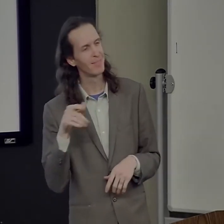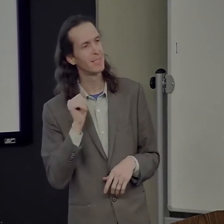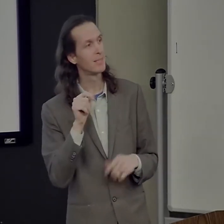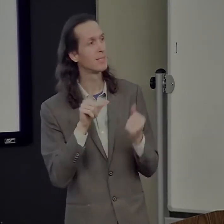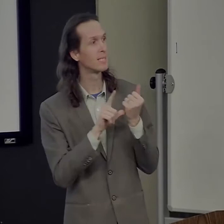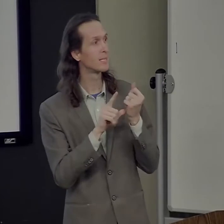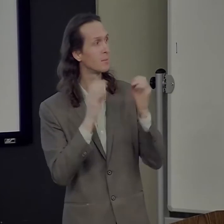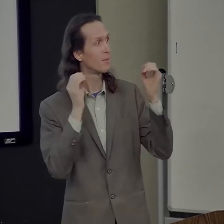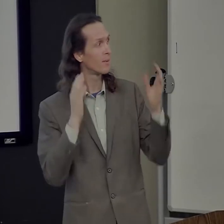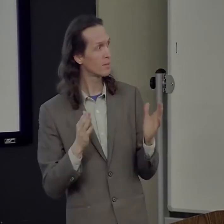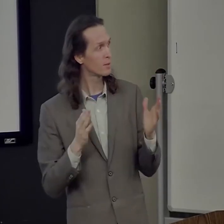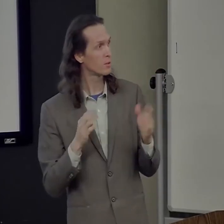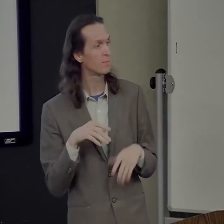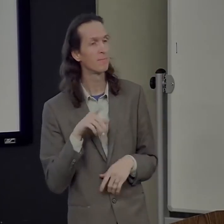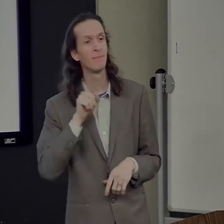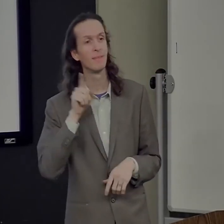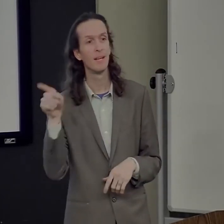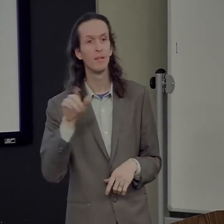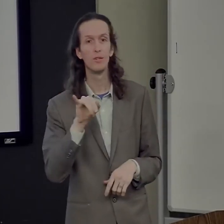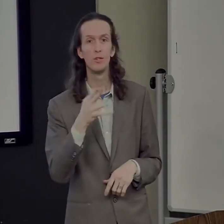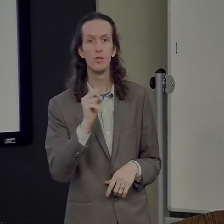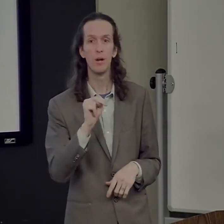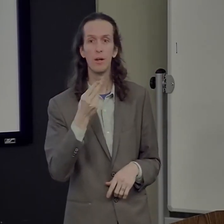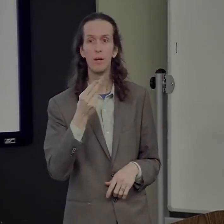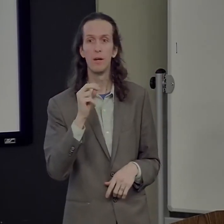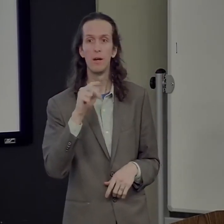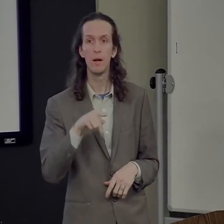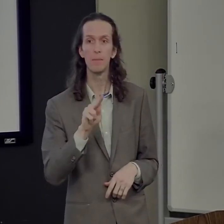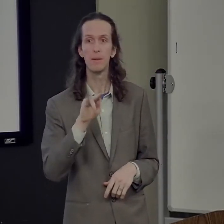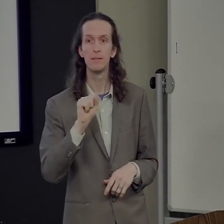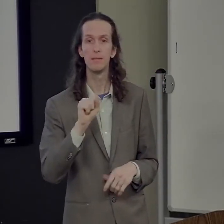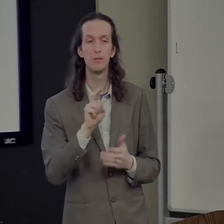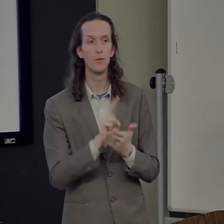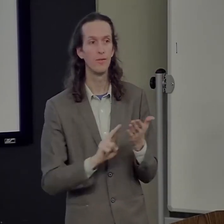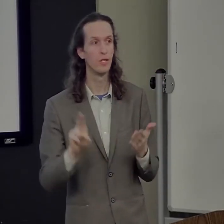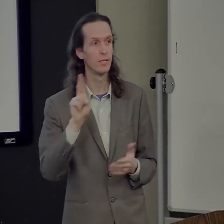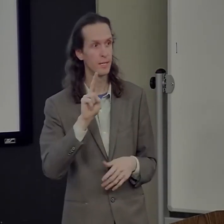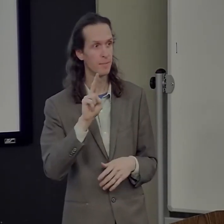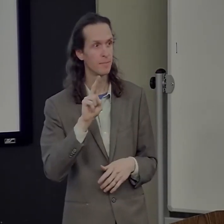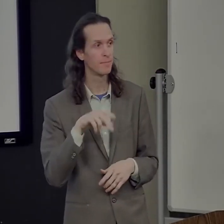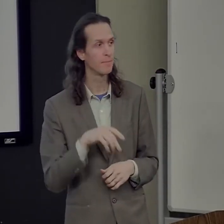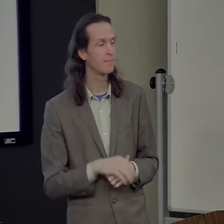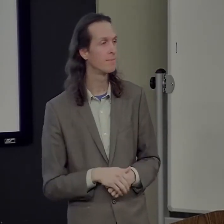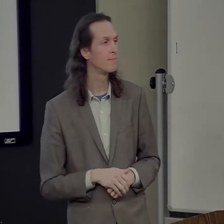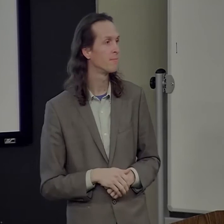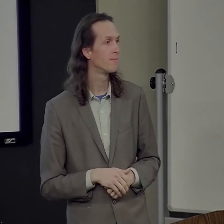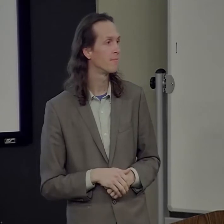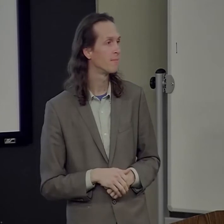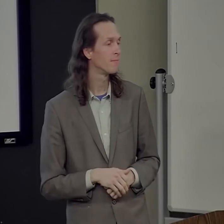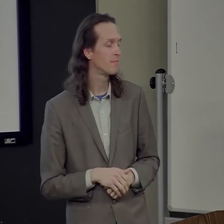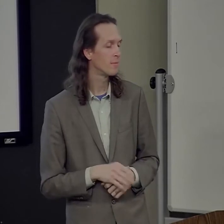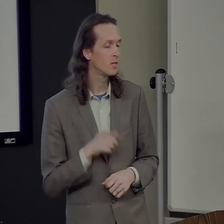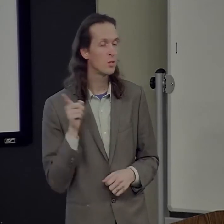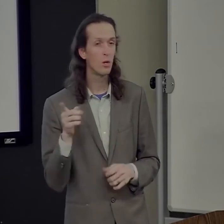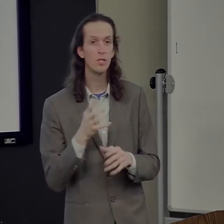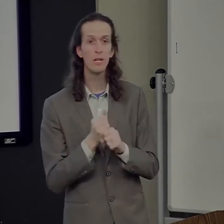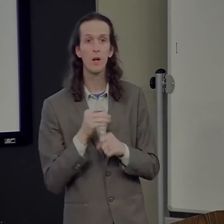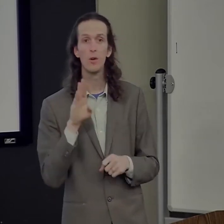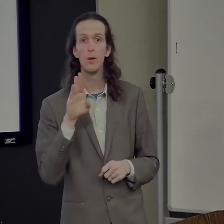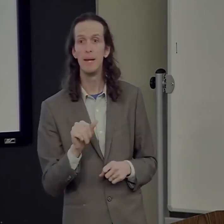So Dr. Bedny is an assistant professor in the Psychological and Brain Sciences Department at Johns Hopkins